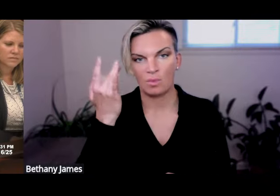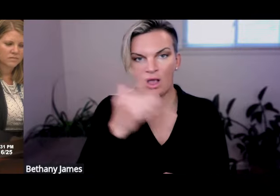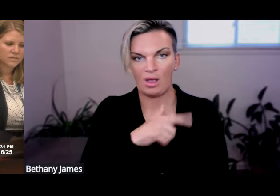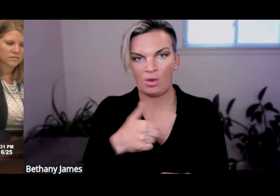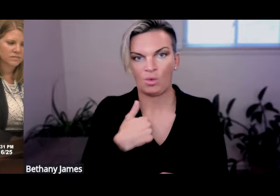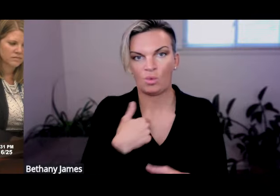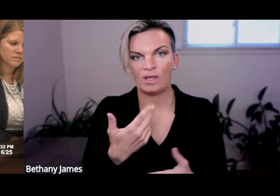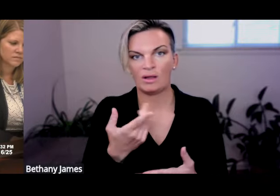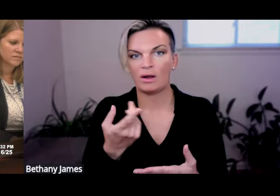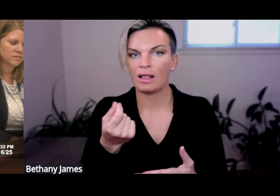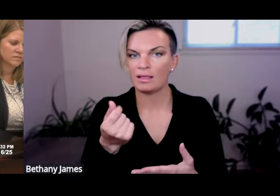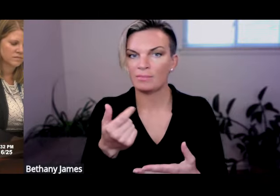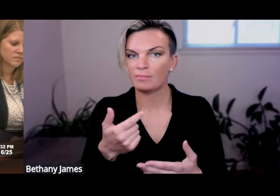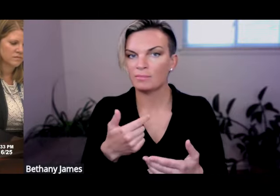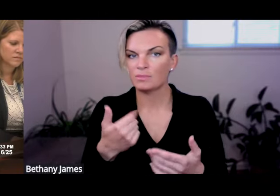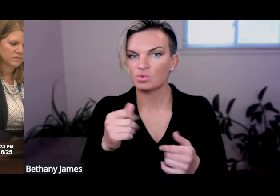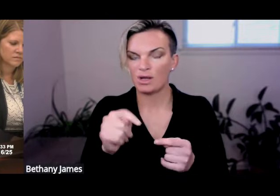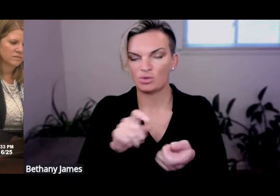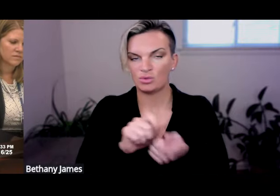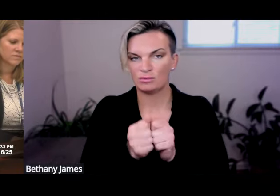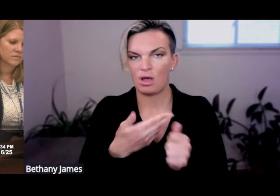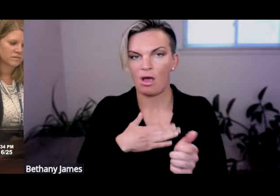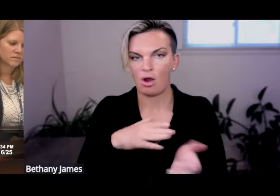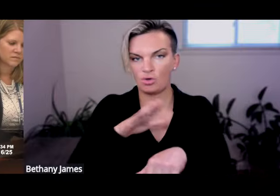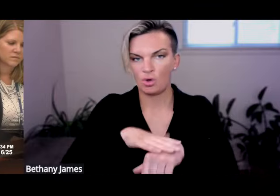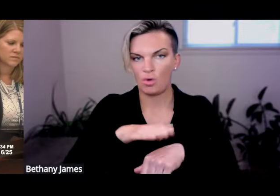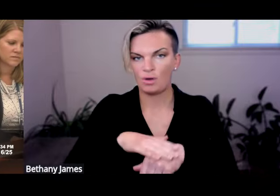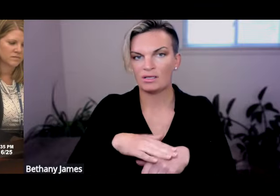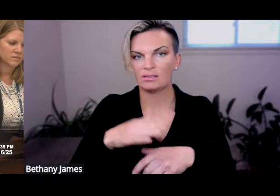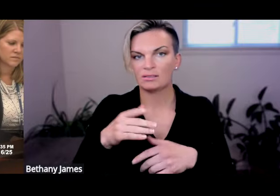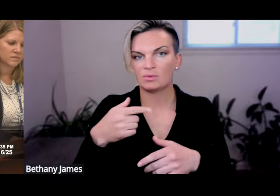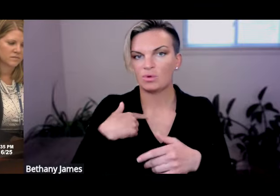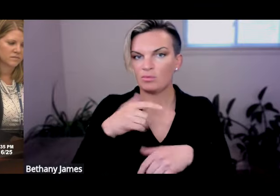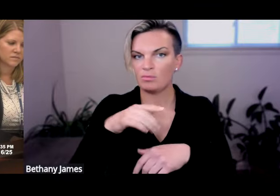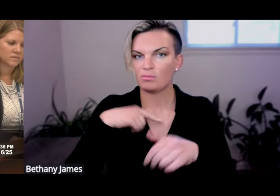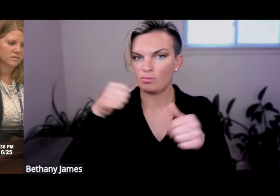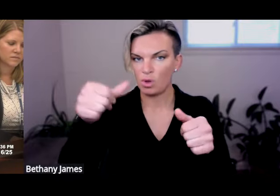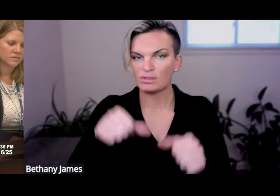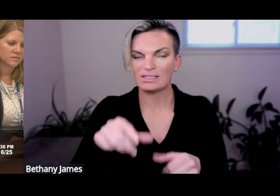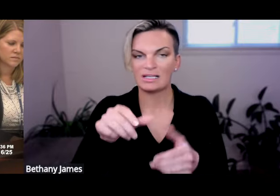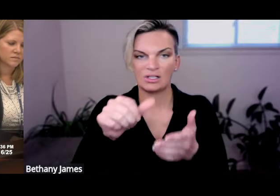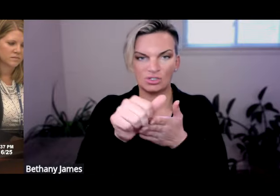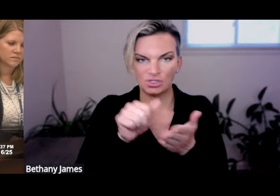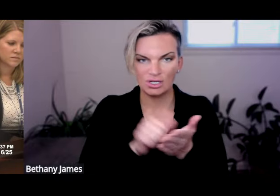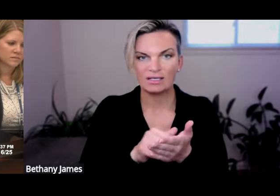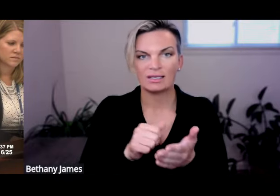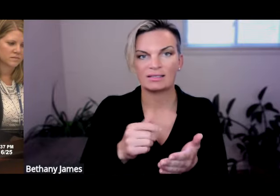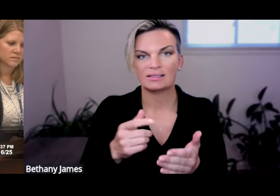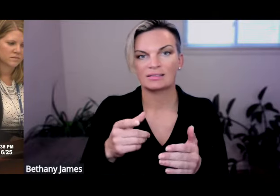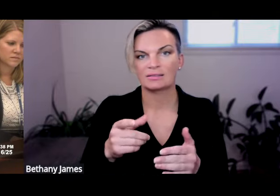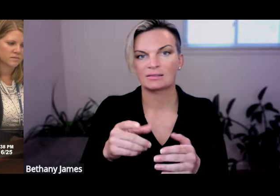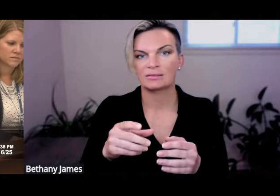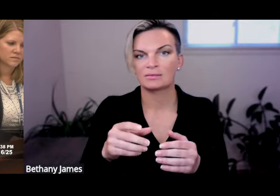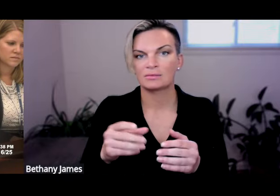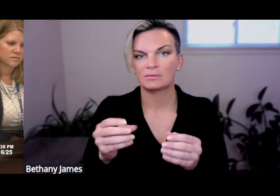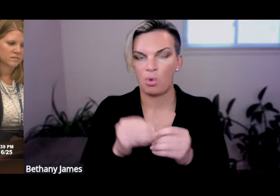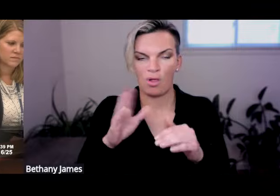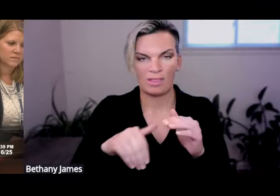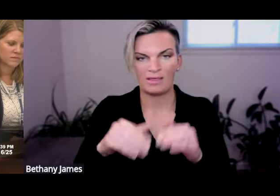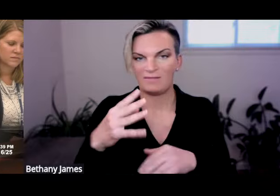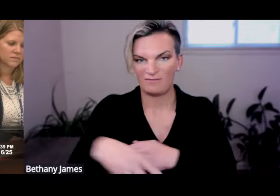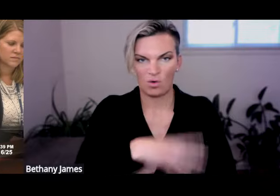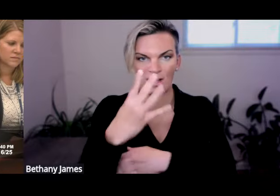back our notice requirements as well. We've been posting agendas and things like that, no less than 4 days before